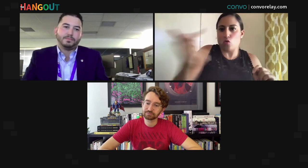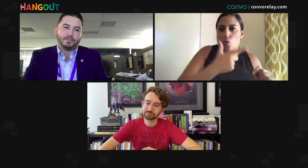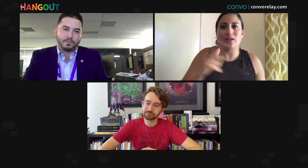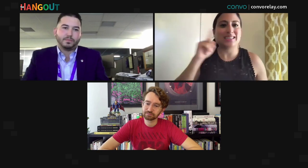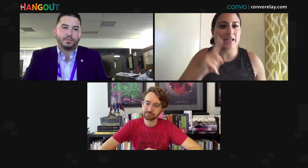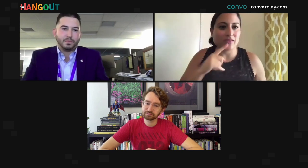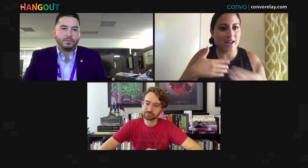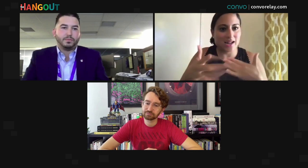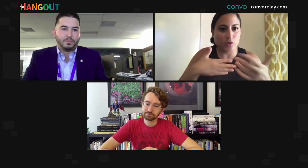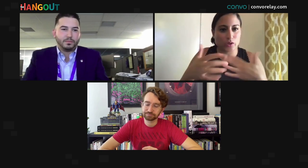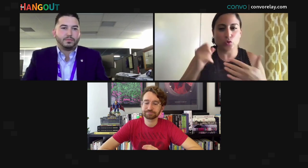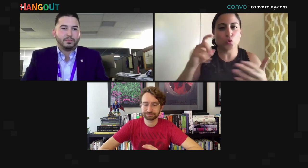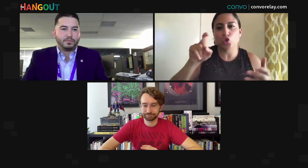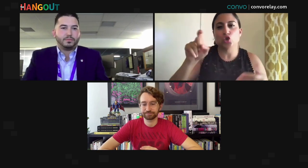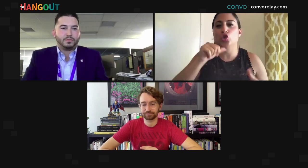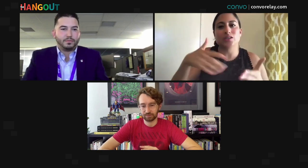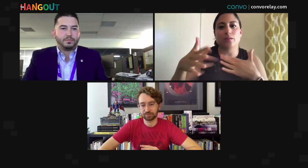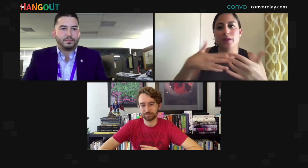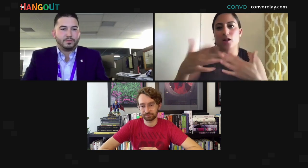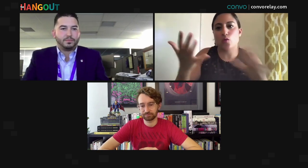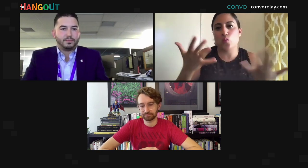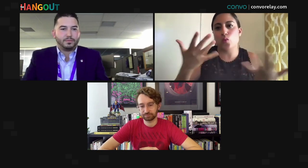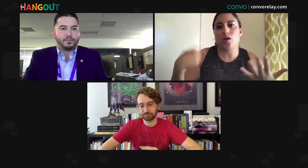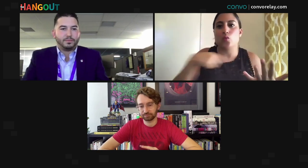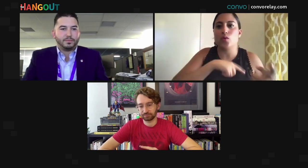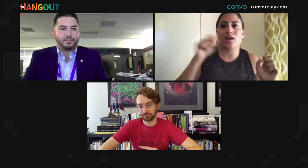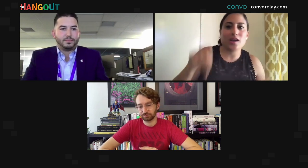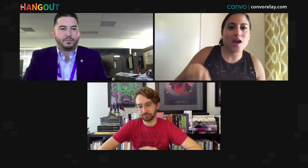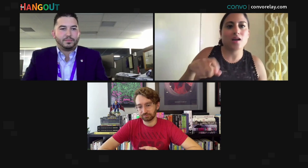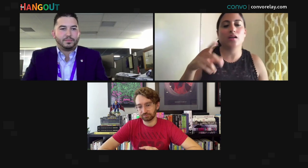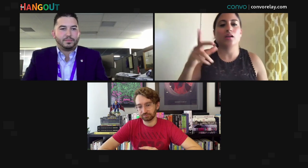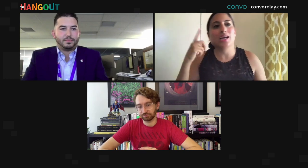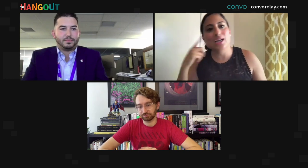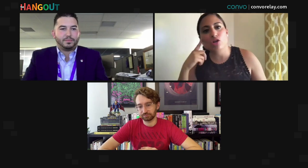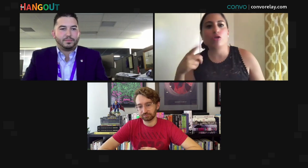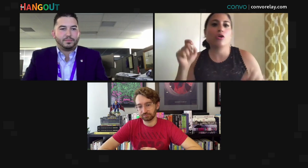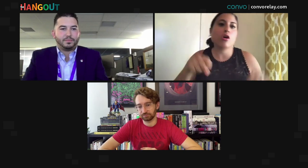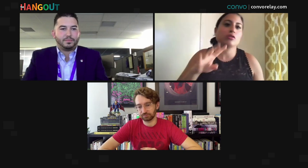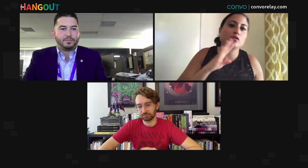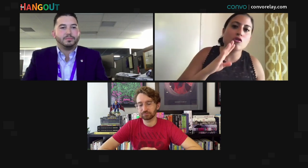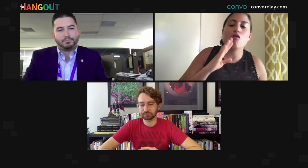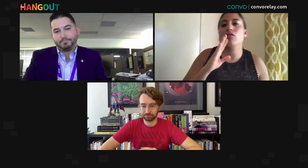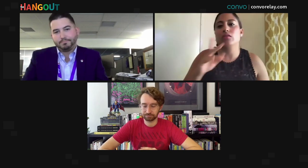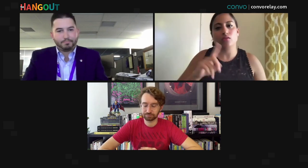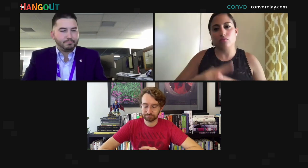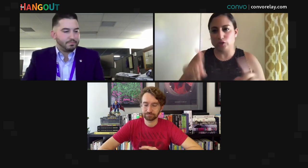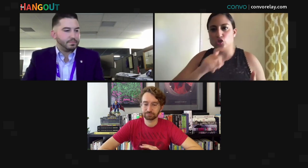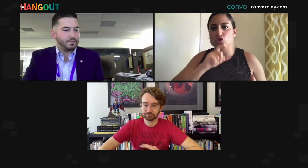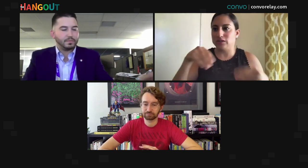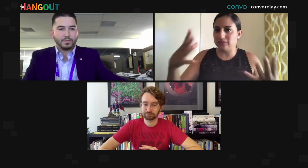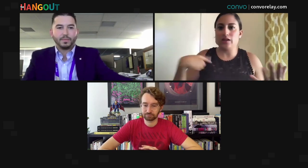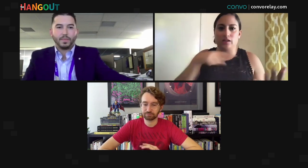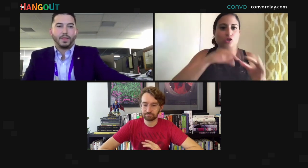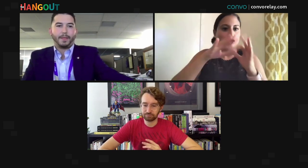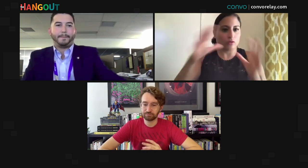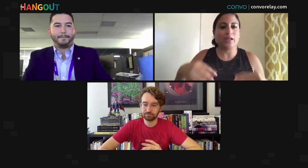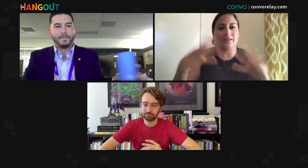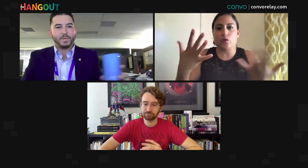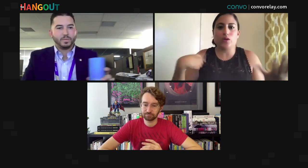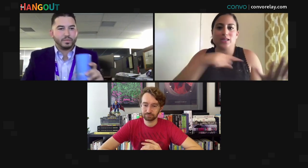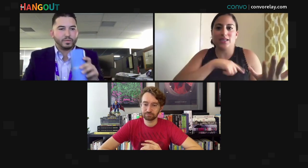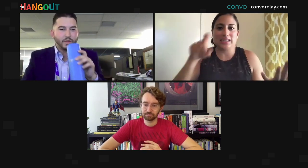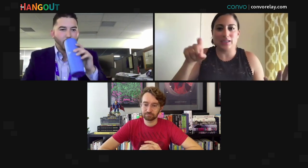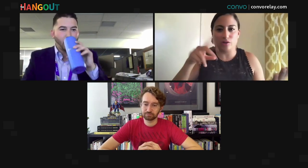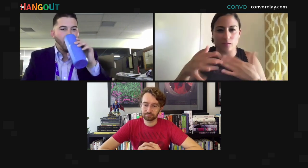We have had different skill sets and different experiences, but we're deaf regardless. So it really doesn't matter if we can hear or if we